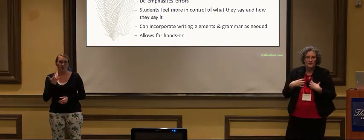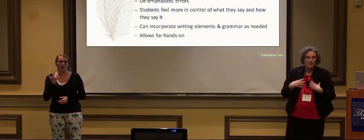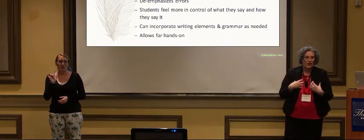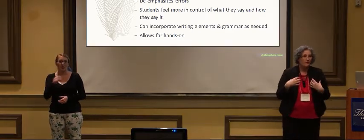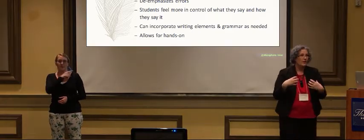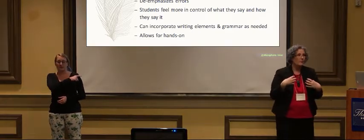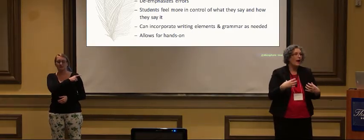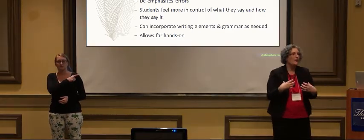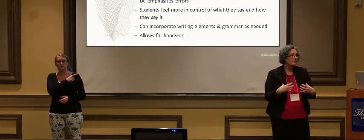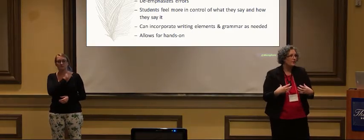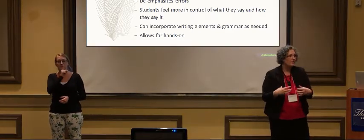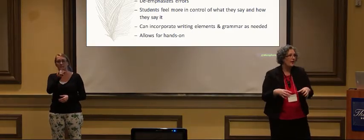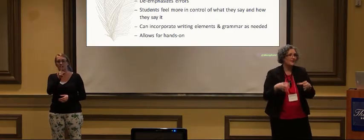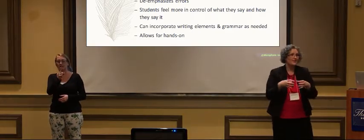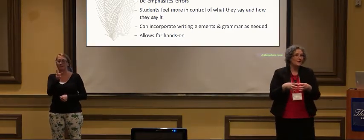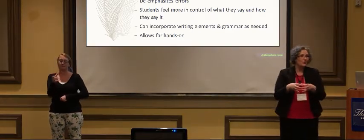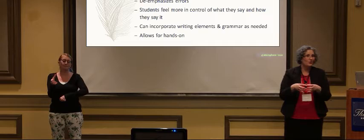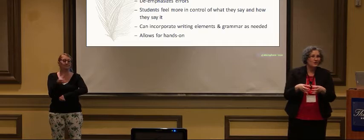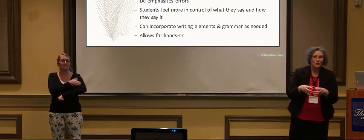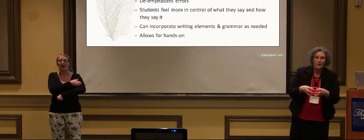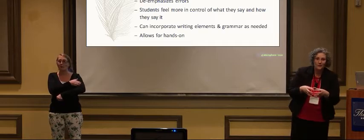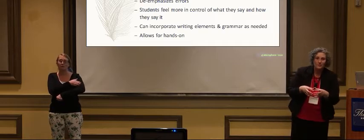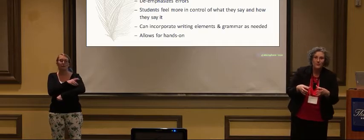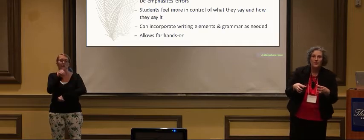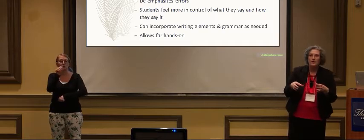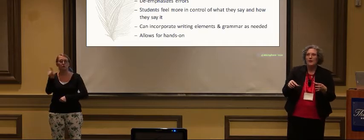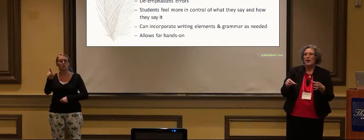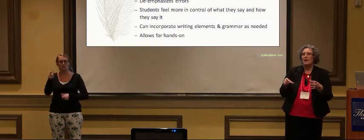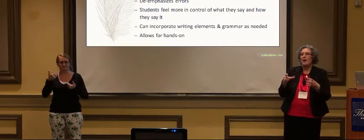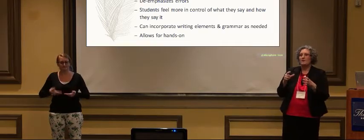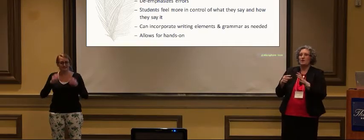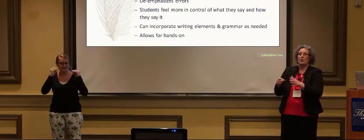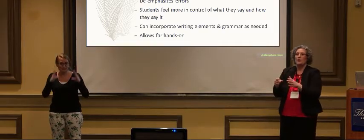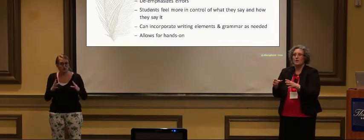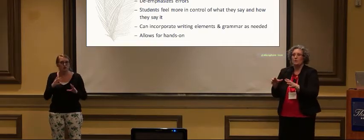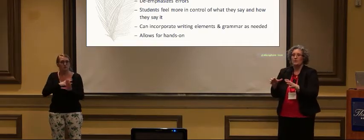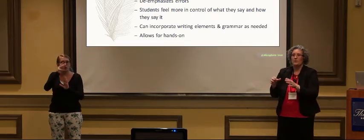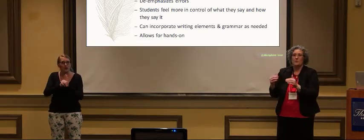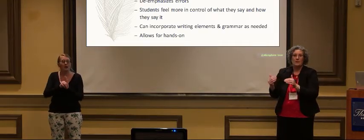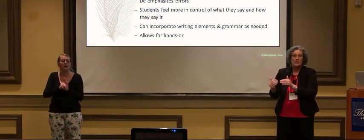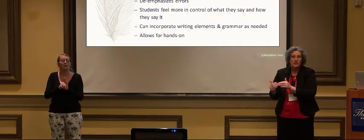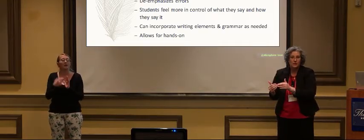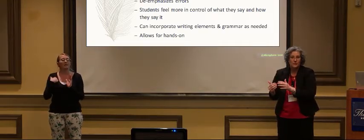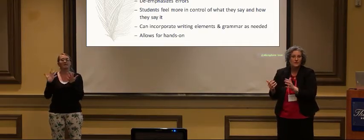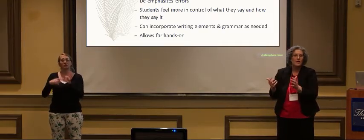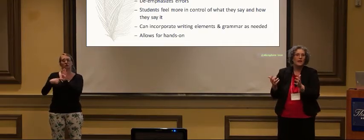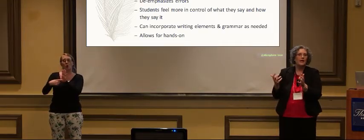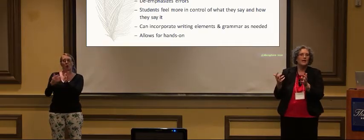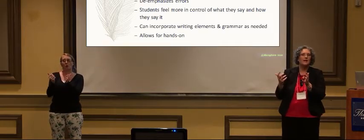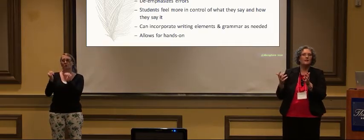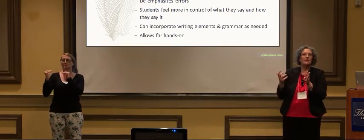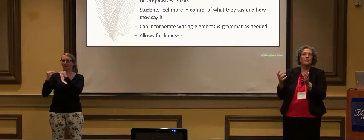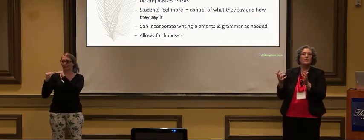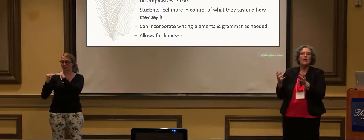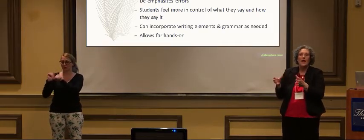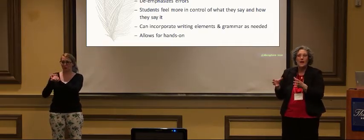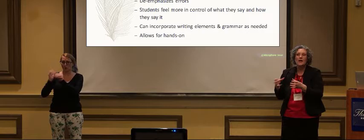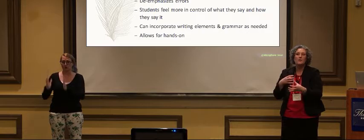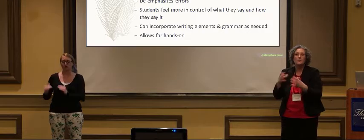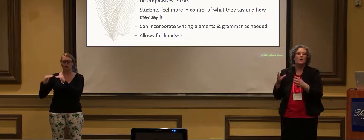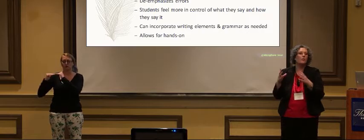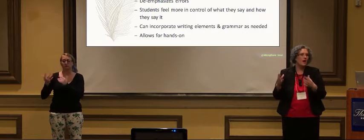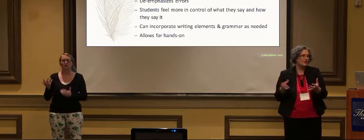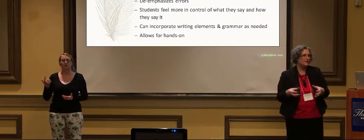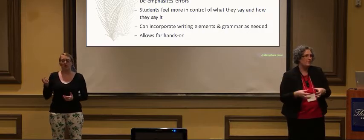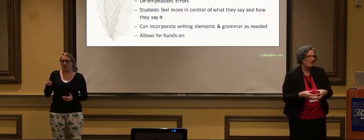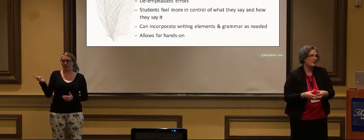that this has been very powerful as a teacher in the curriculum. I've shown it with some of my peers, and they